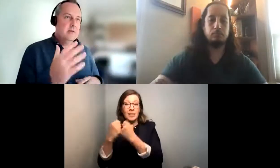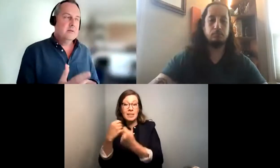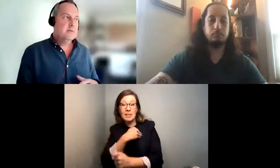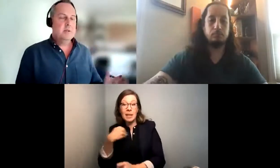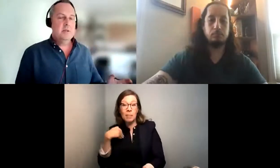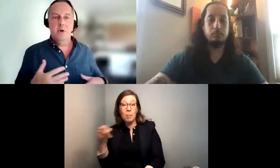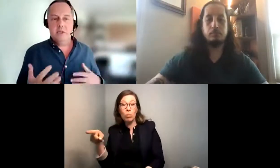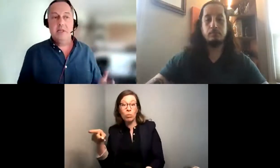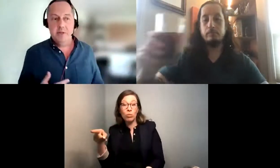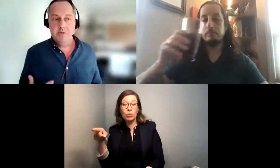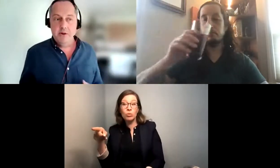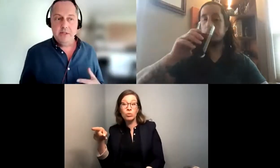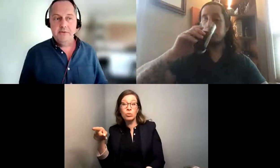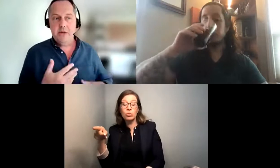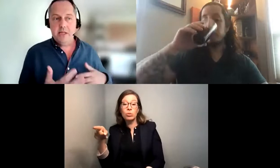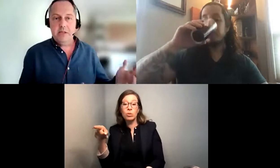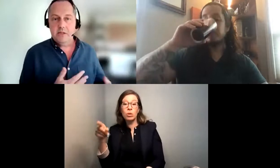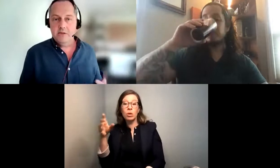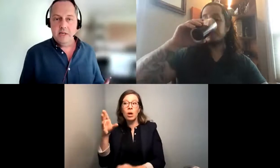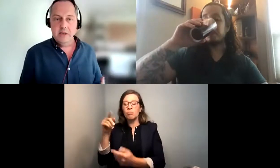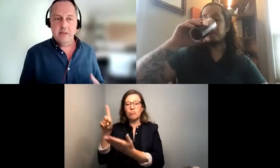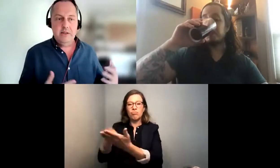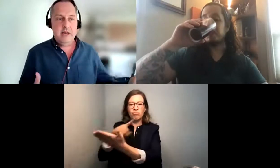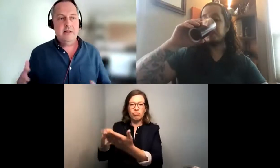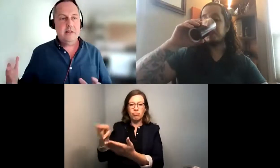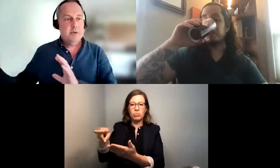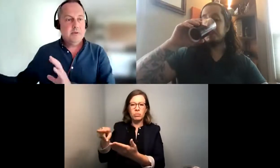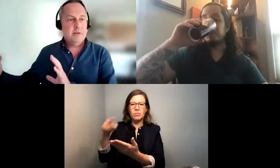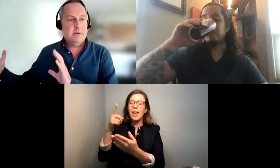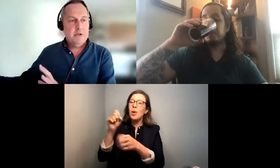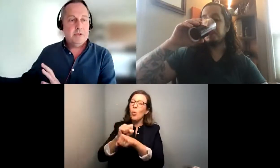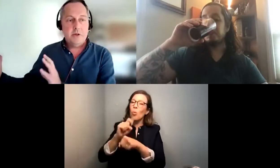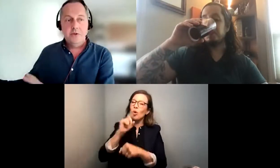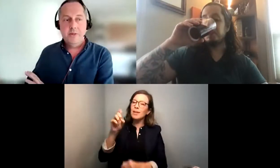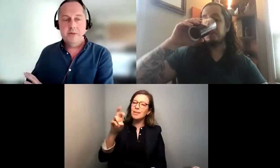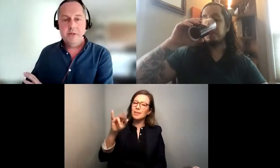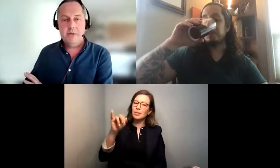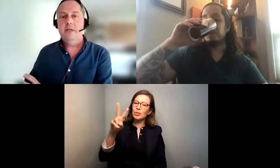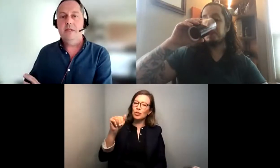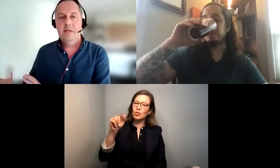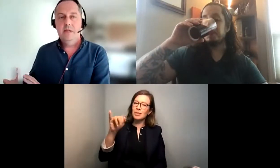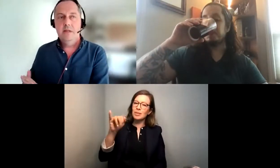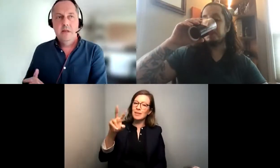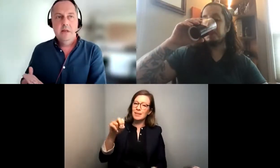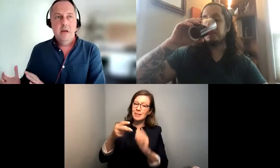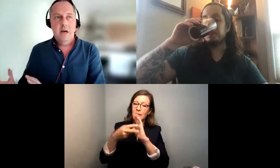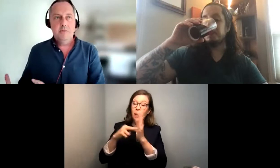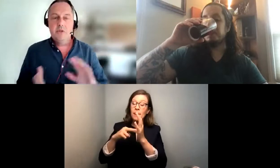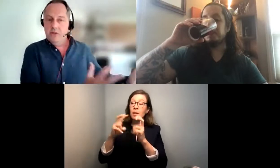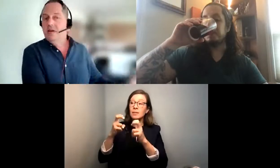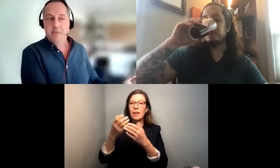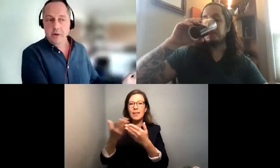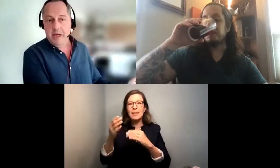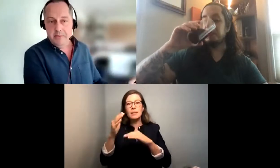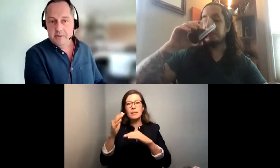then works tend to be derivative, so it gets built on things, and then that person that contributed to it